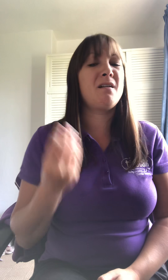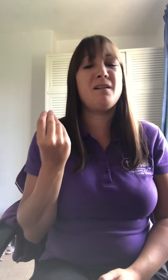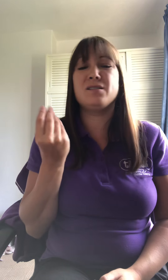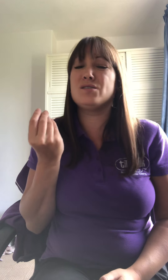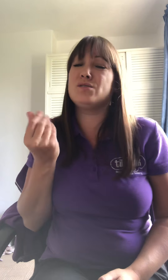taste is this moment. And all I can breathe is your life. And